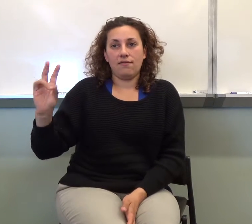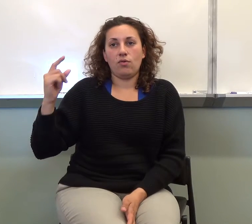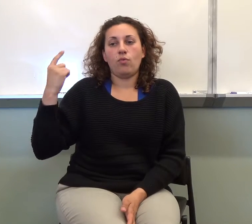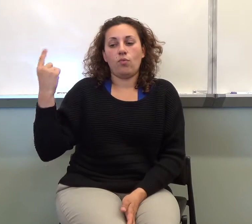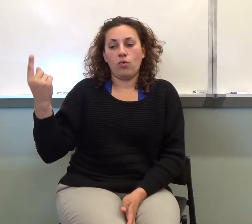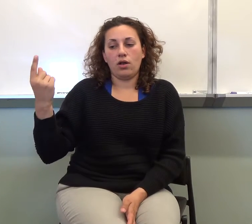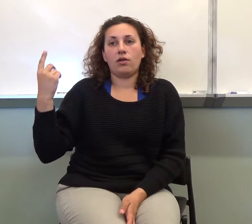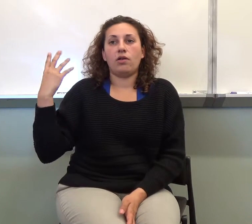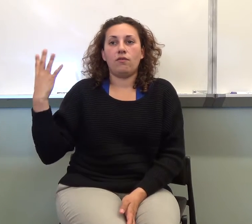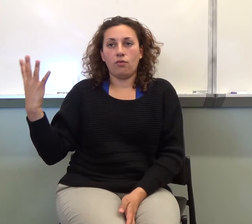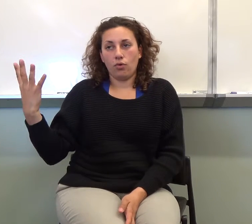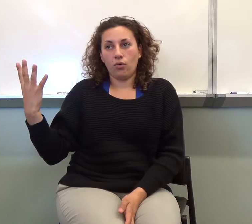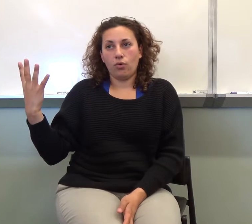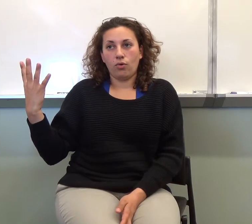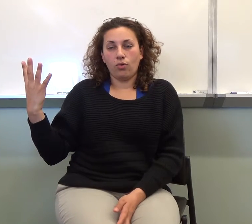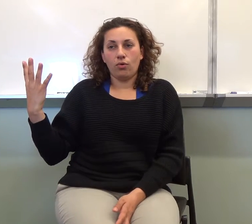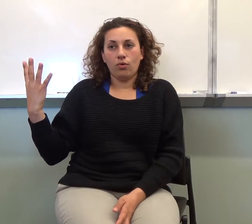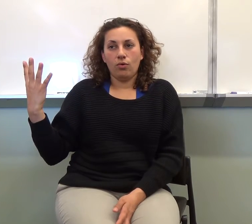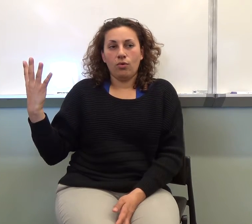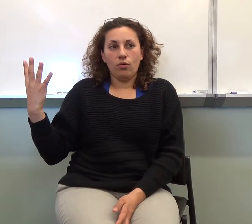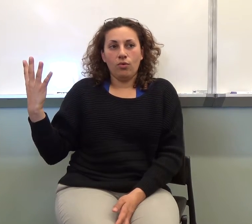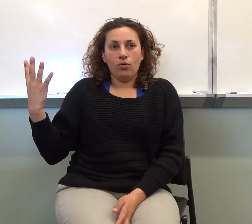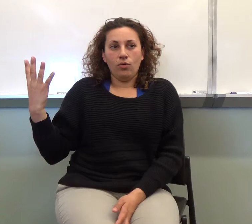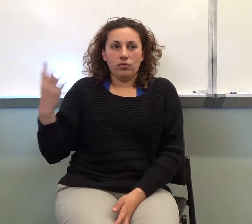0.2857114. That entire thing repeats.